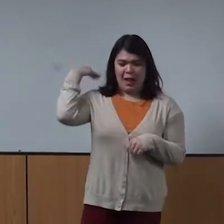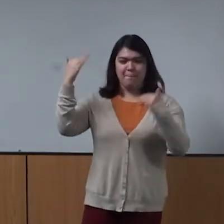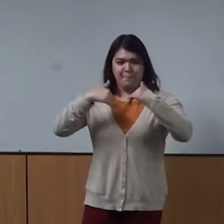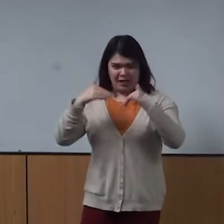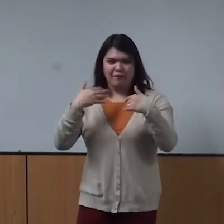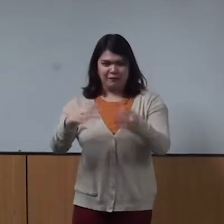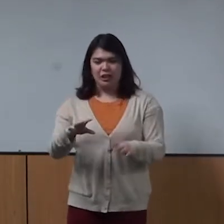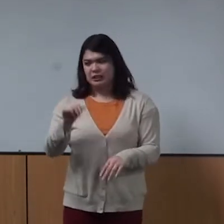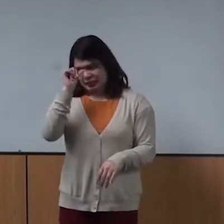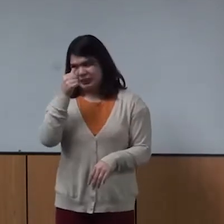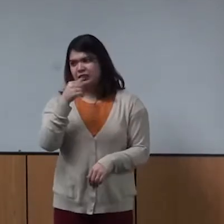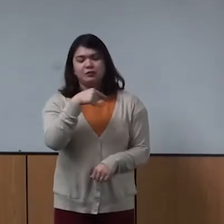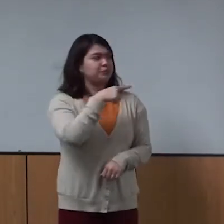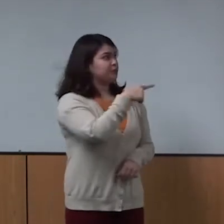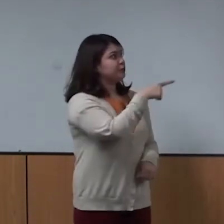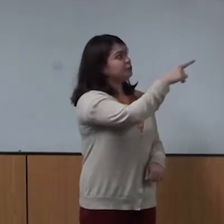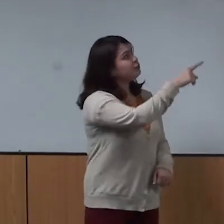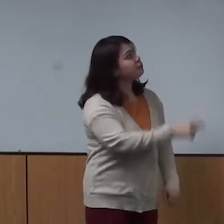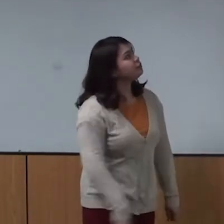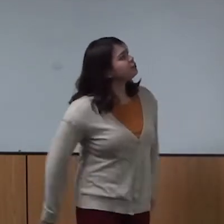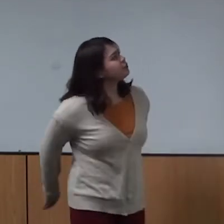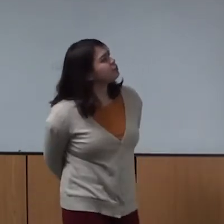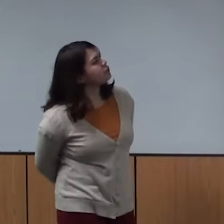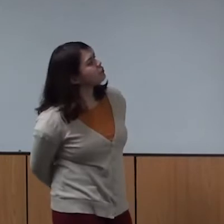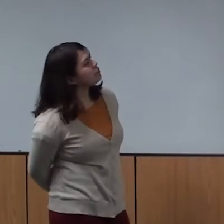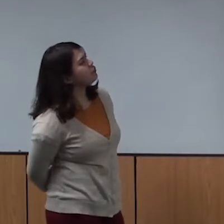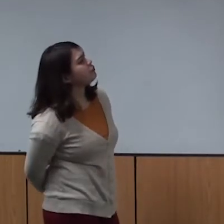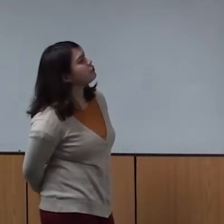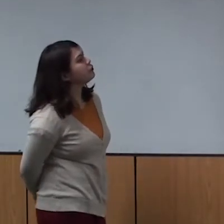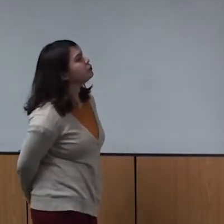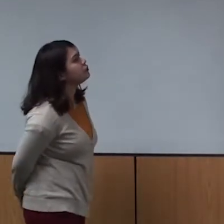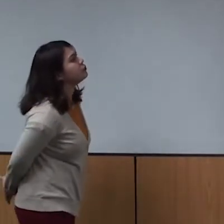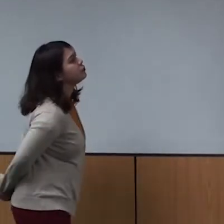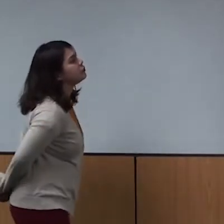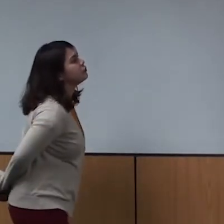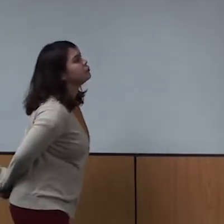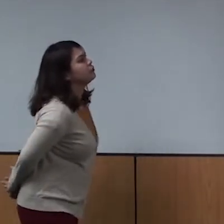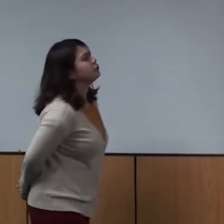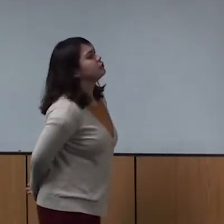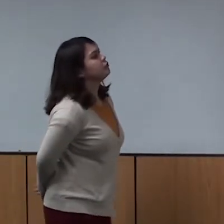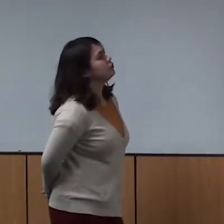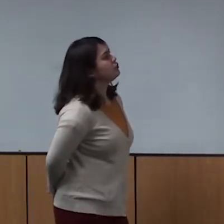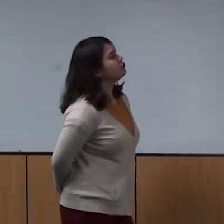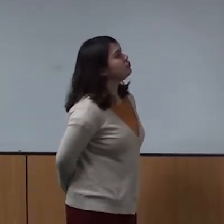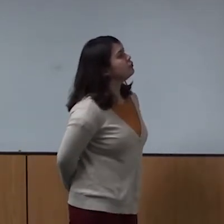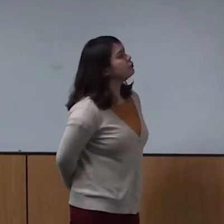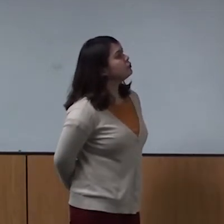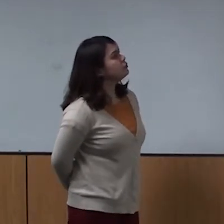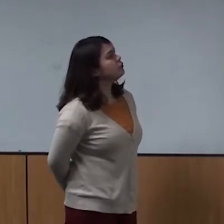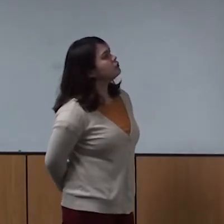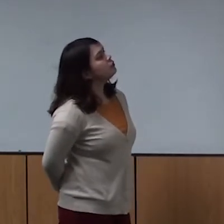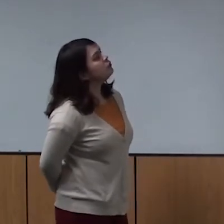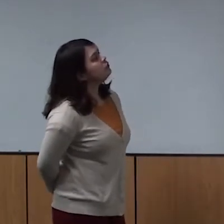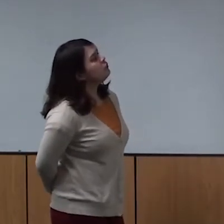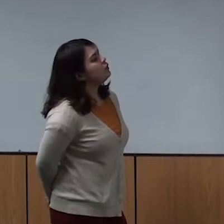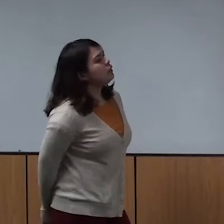conference. First, be skilled in unpacking the standards in order to identify the skills that need to